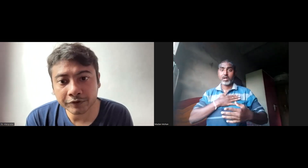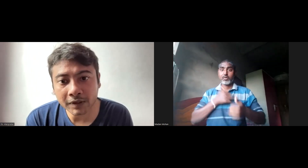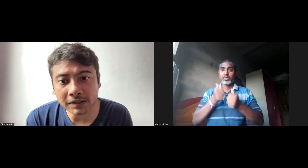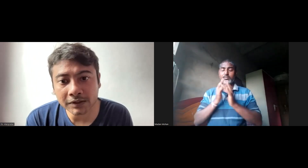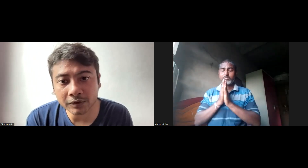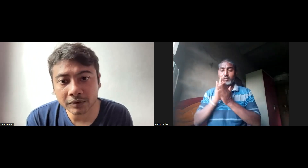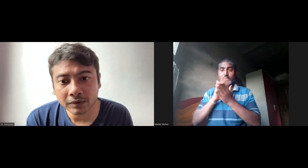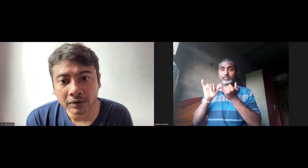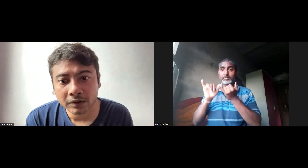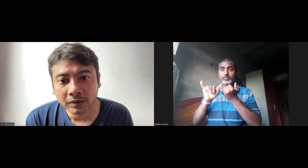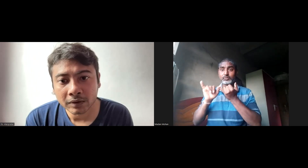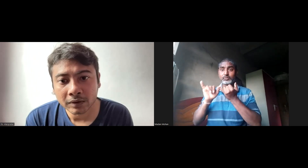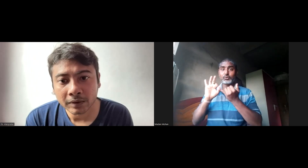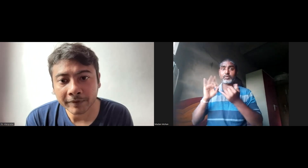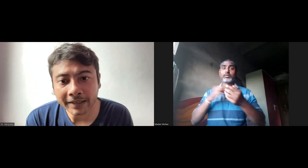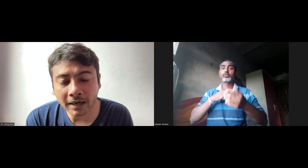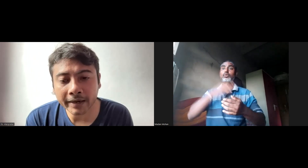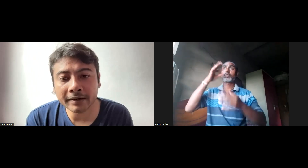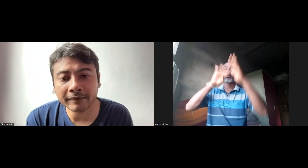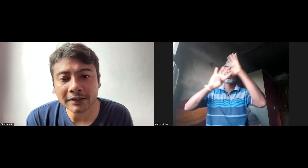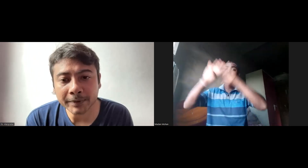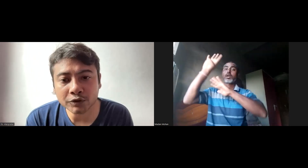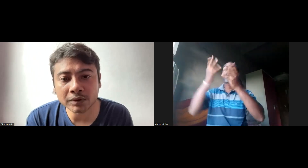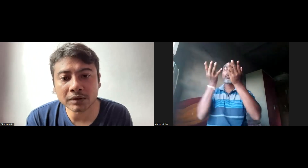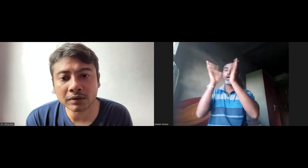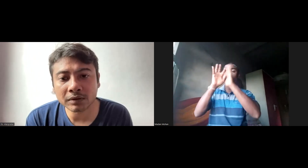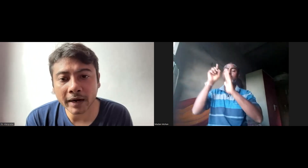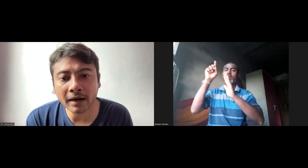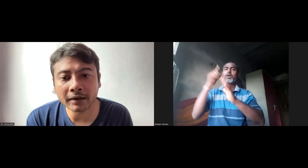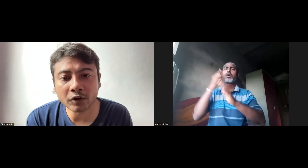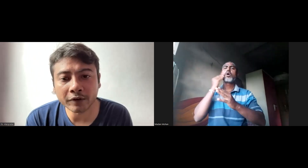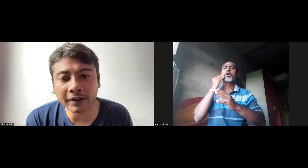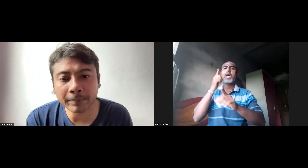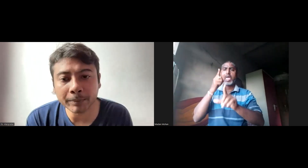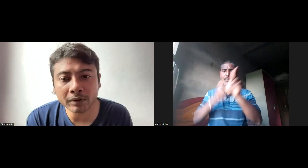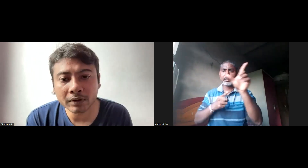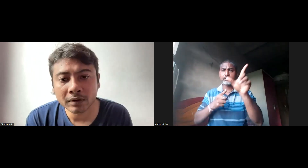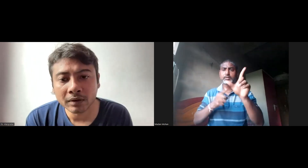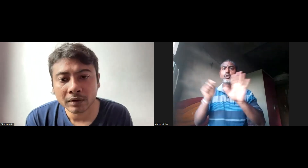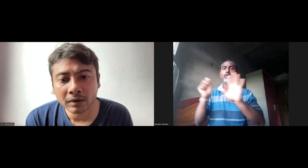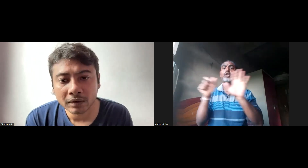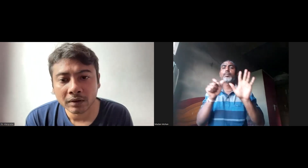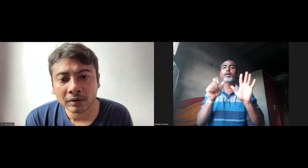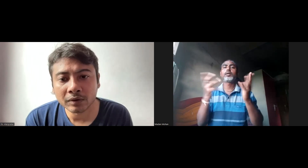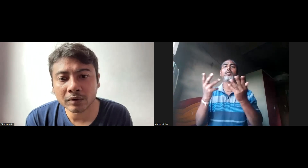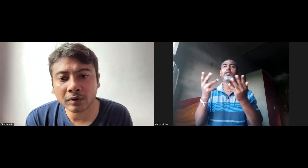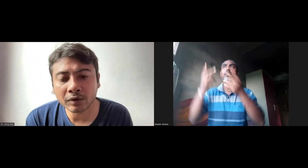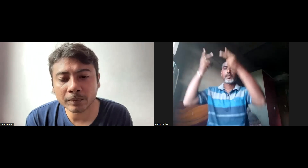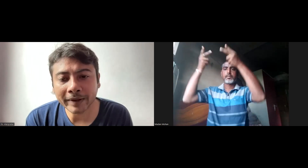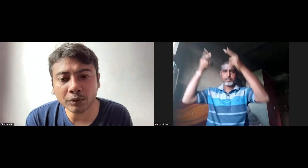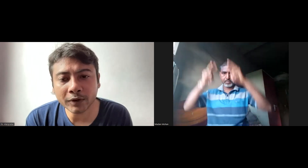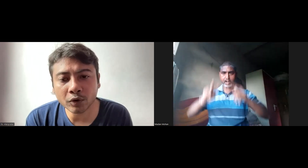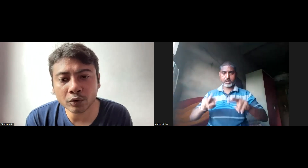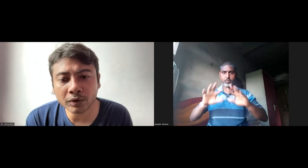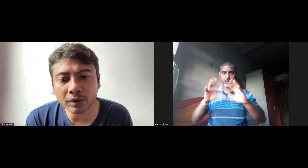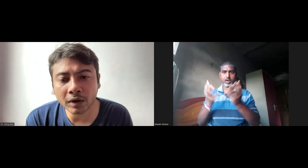So the first, very kind, very spiritual, kind-hearted, God-fearing people. So, when